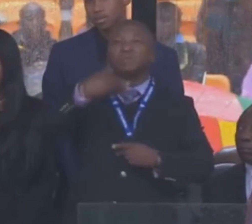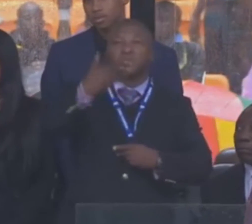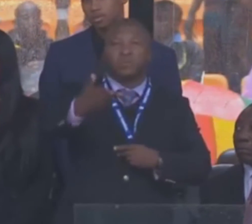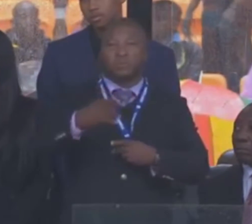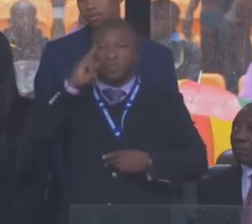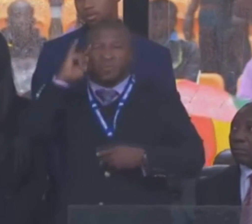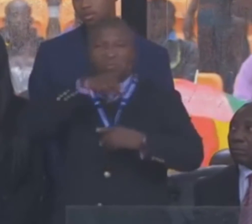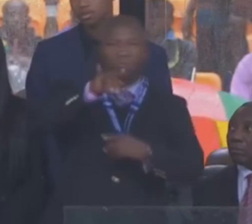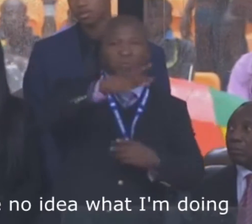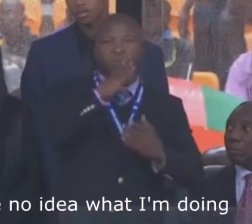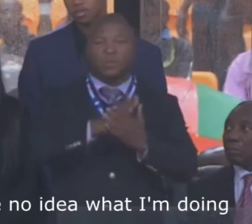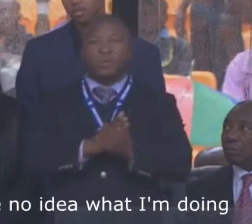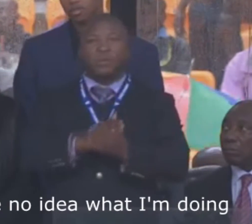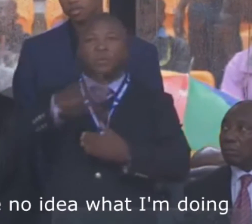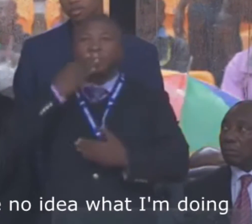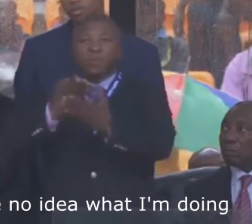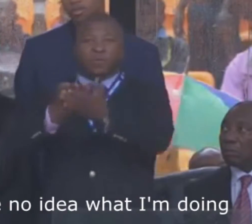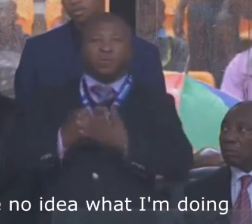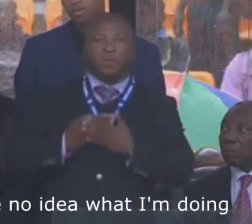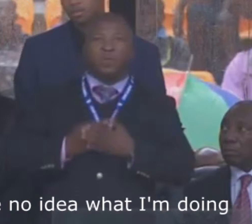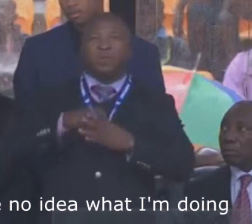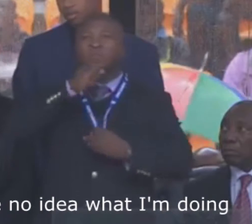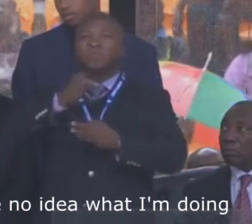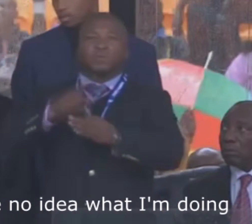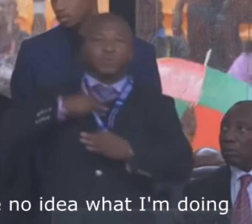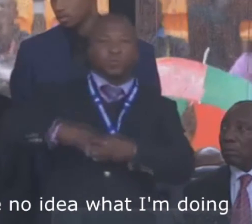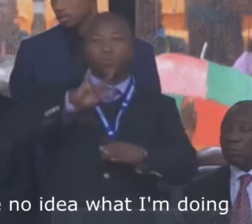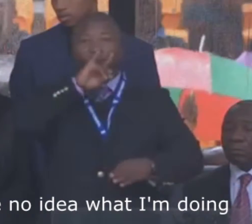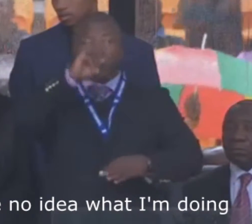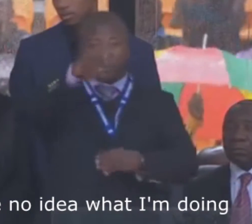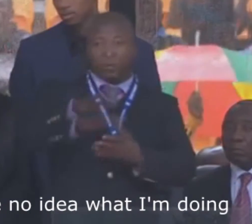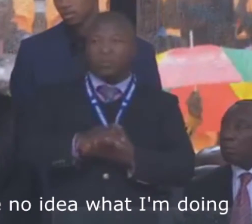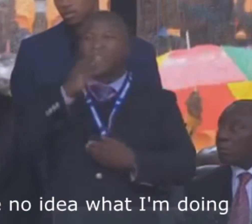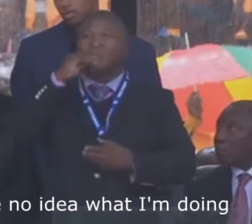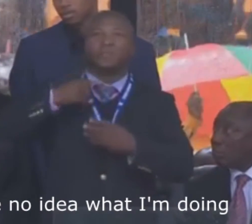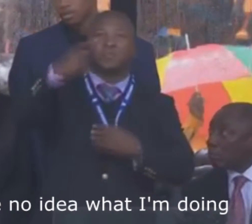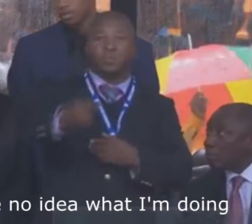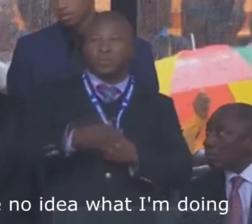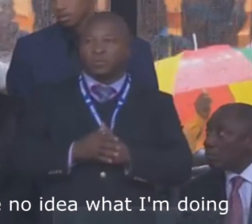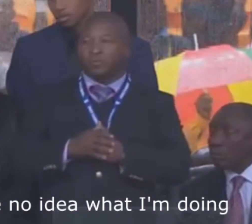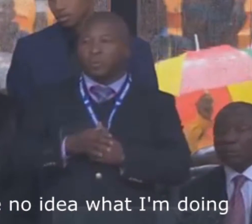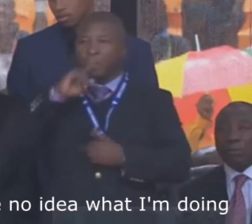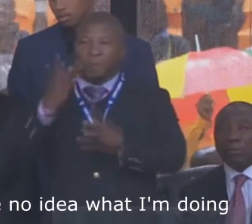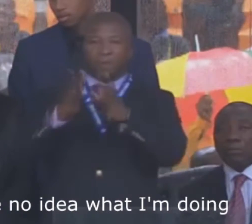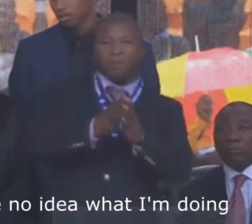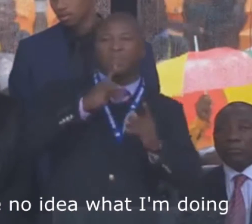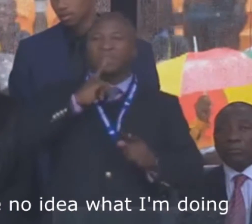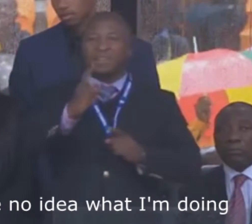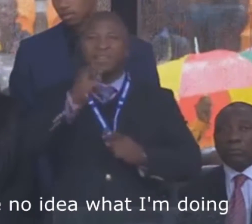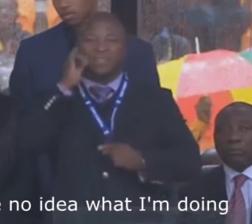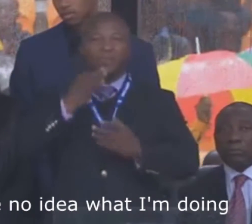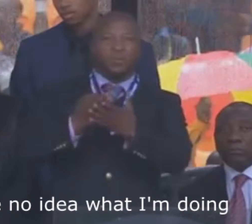you are a wise man. You remind them that Walter Susulu was a wise man too. They say, you lose warmth and charm.